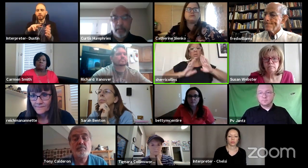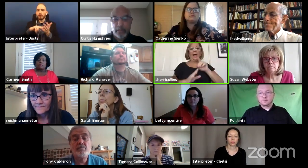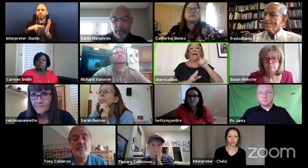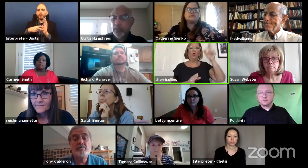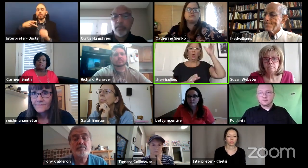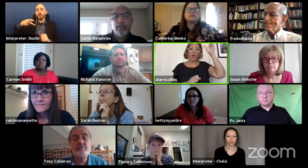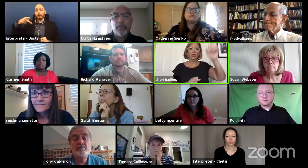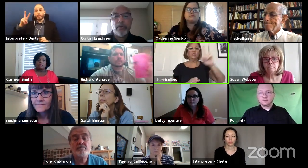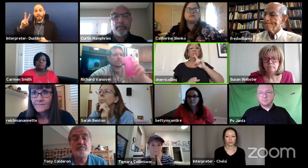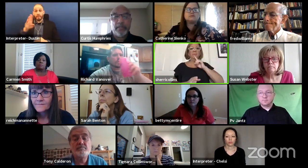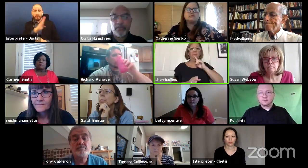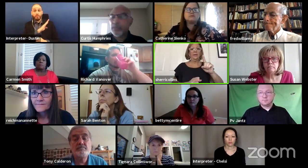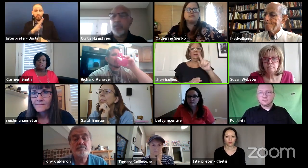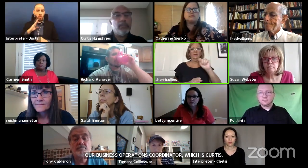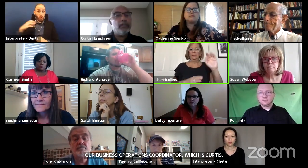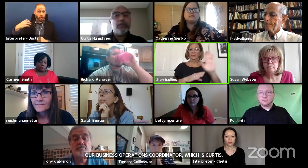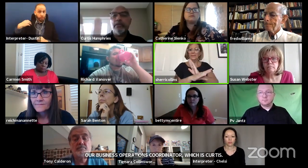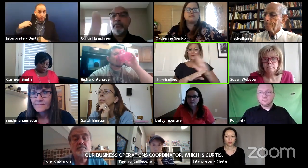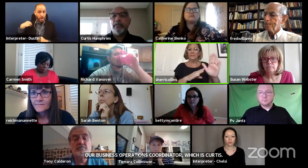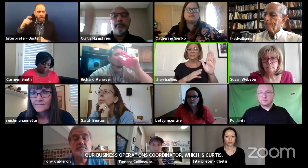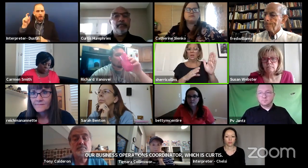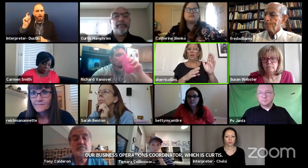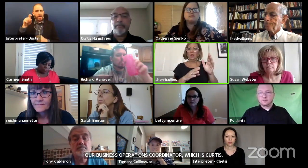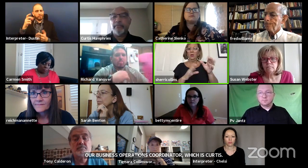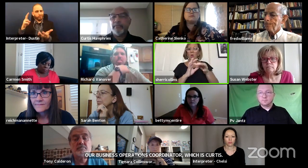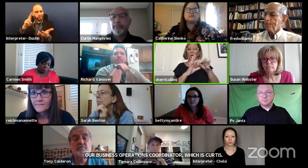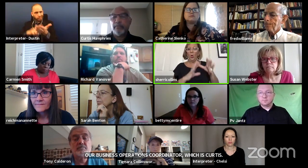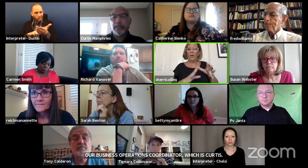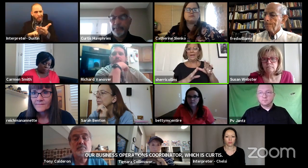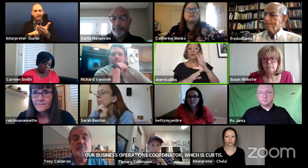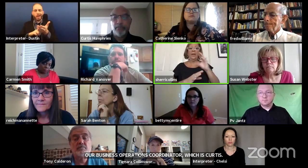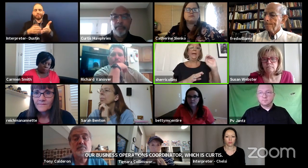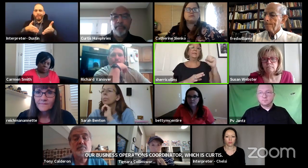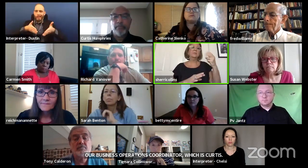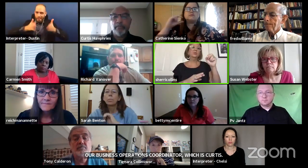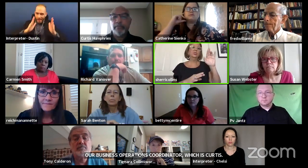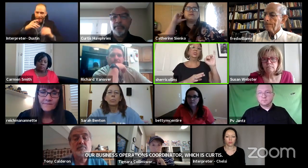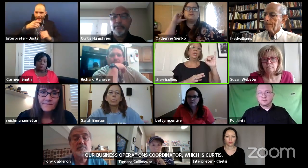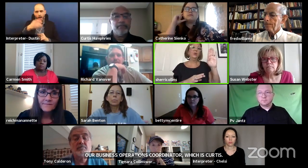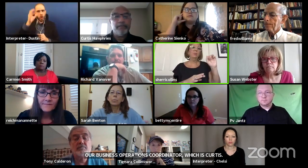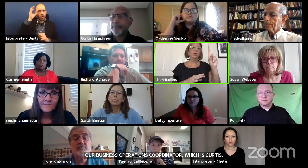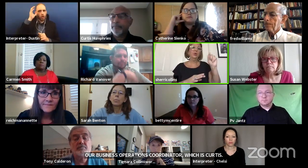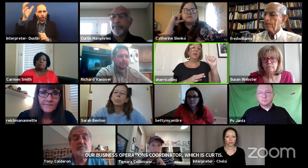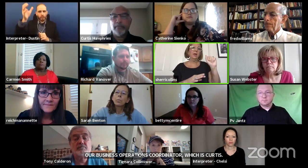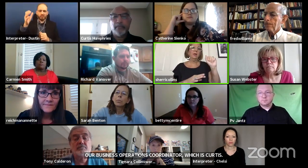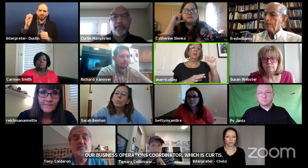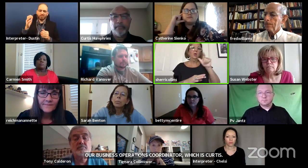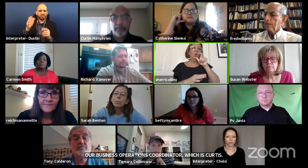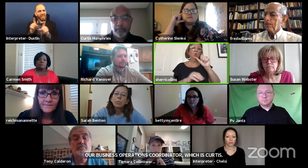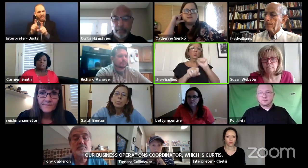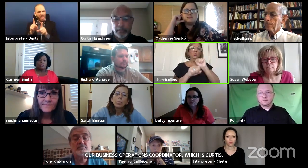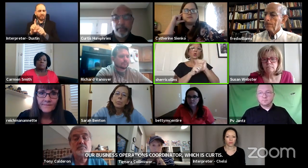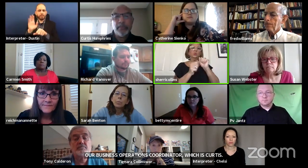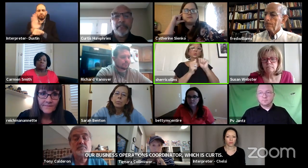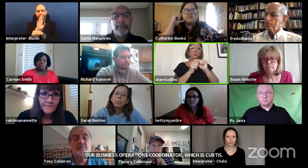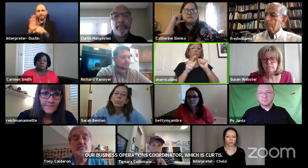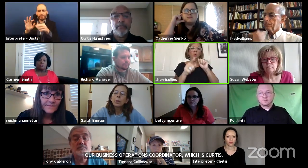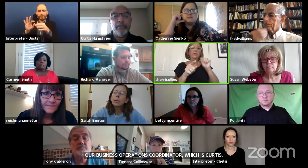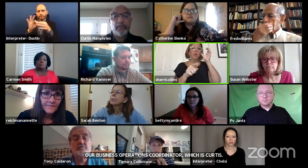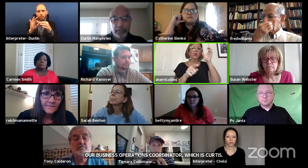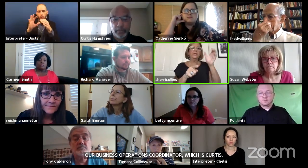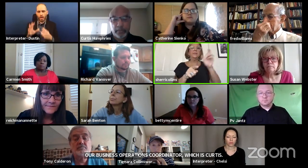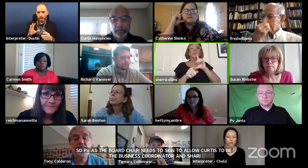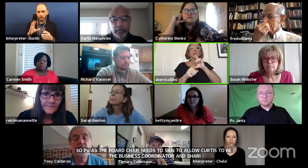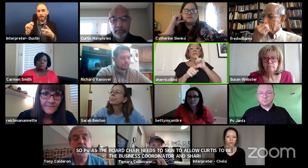to allow Curtis to be the business coordinator, and Sherry Berta, who works